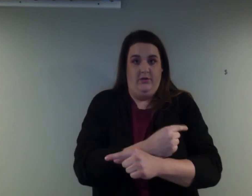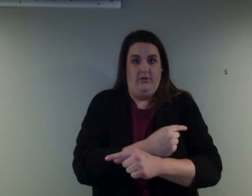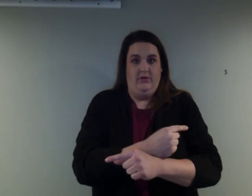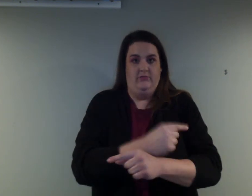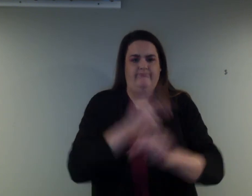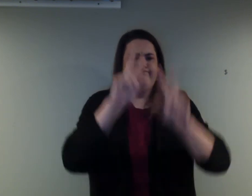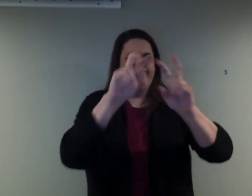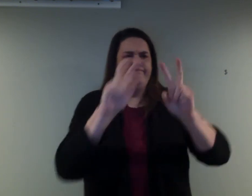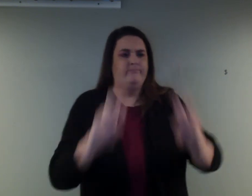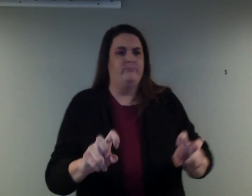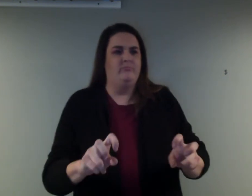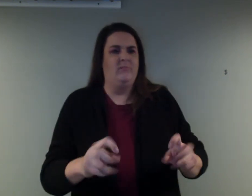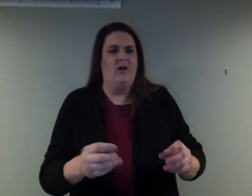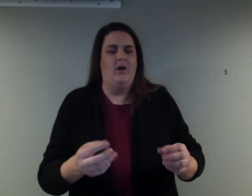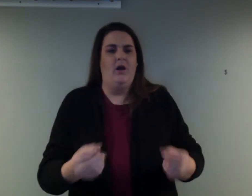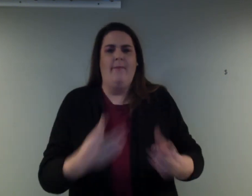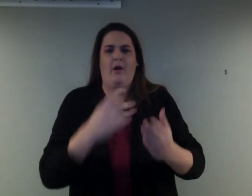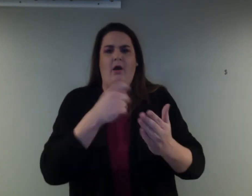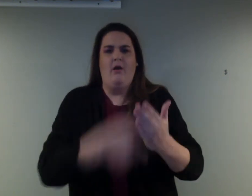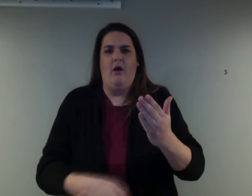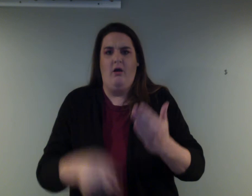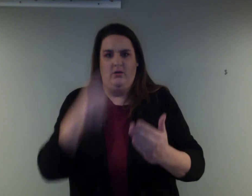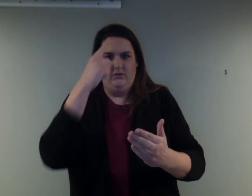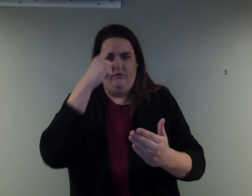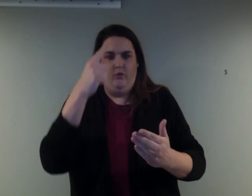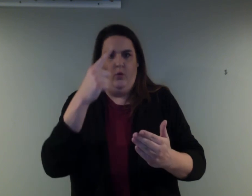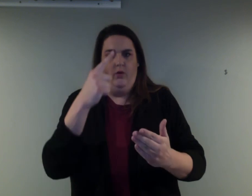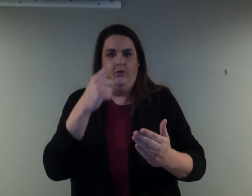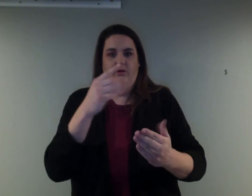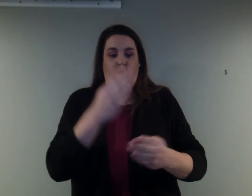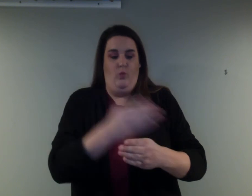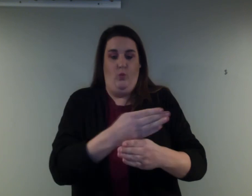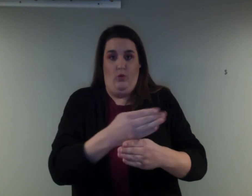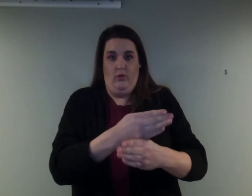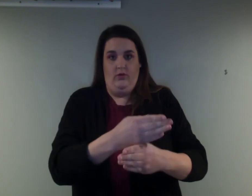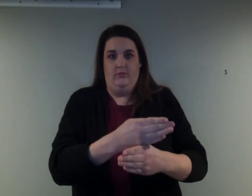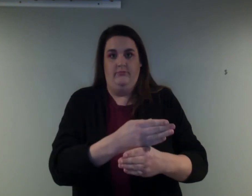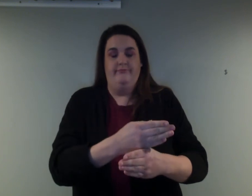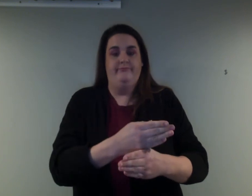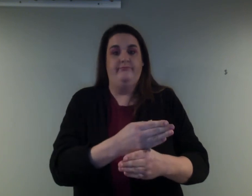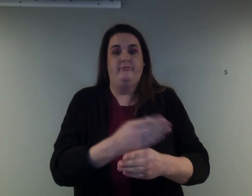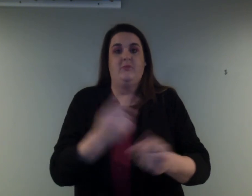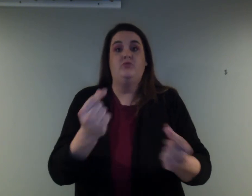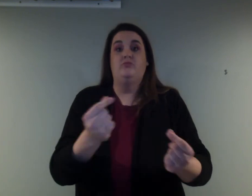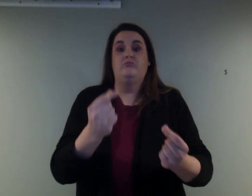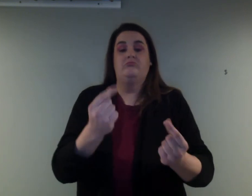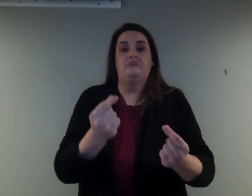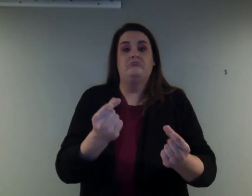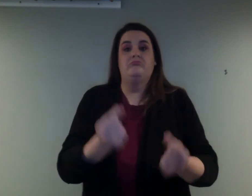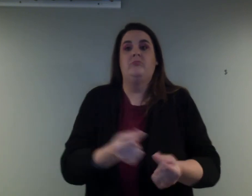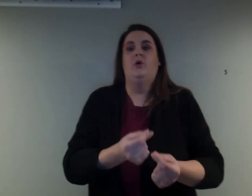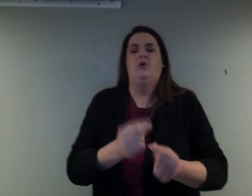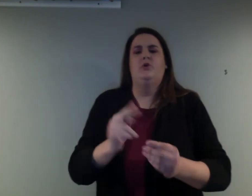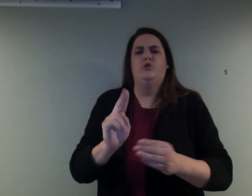And to do this, we are going to use a basic formula that we've studied a lot